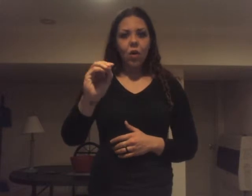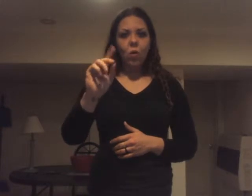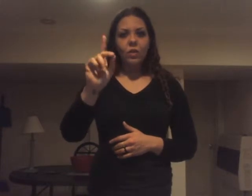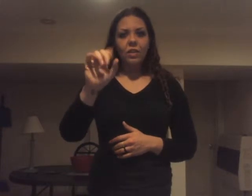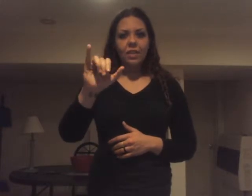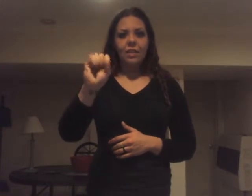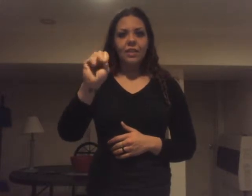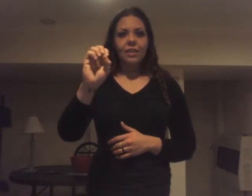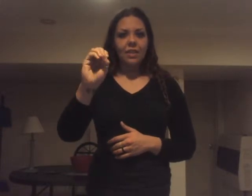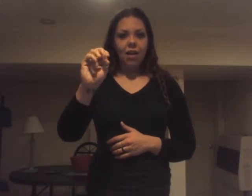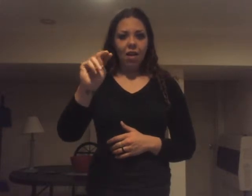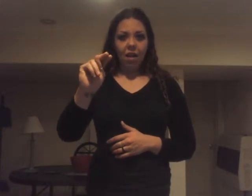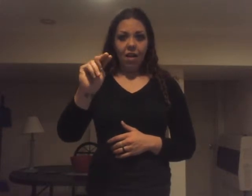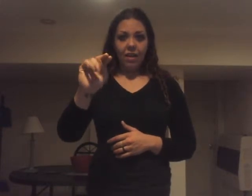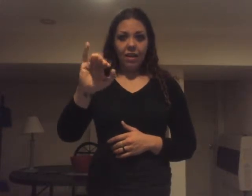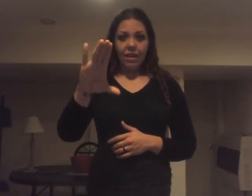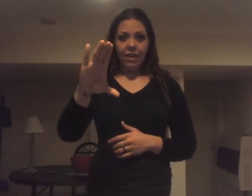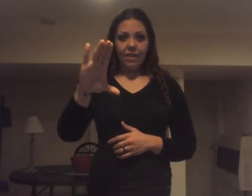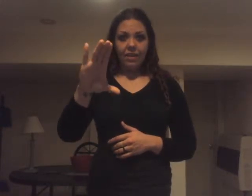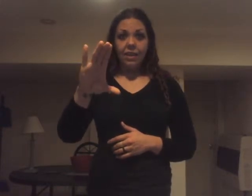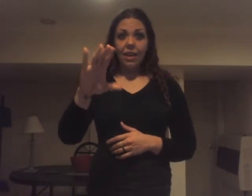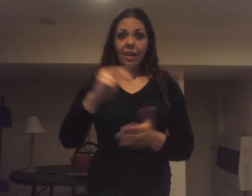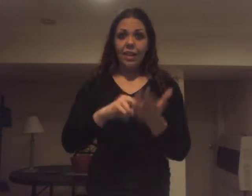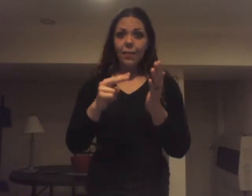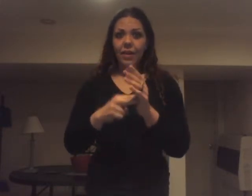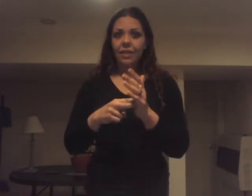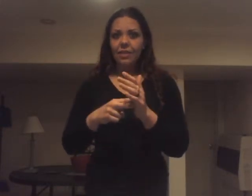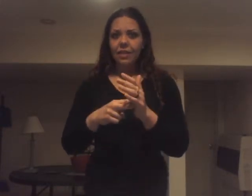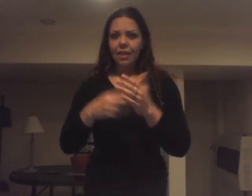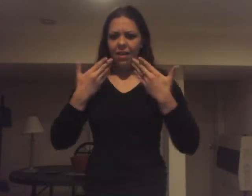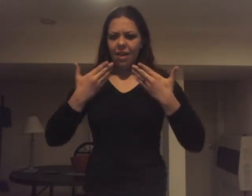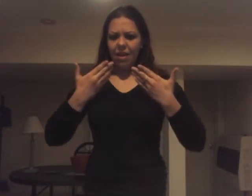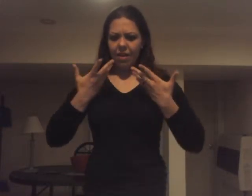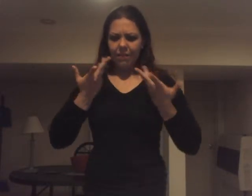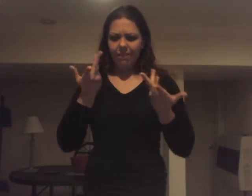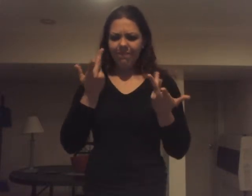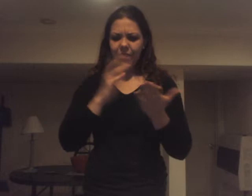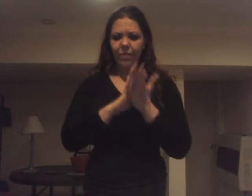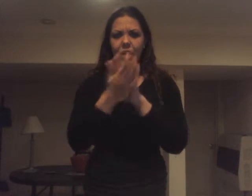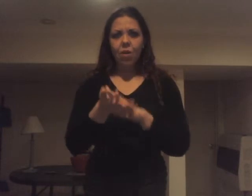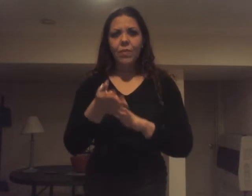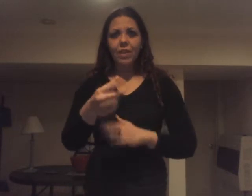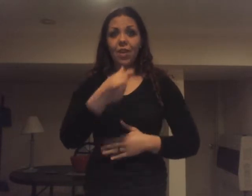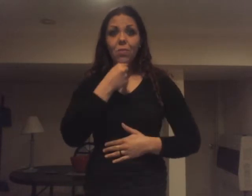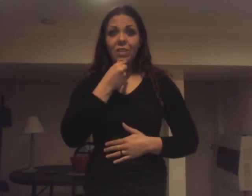and not wanting to be, not enjoying that condition.